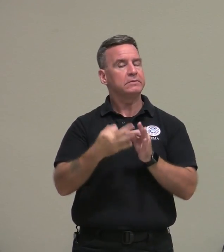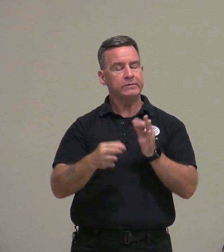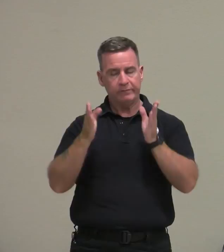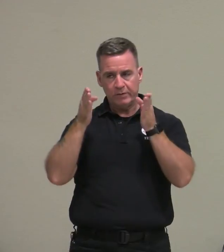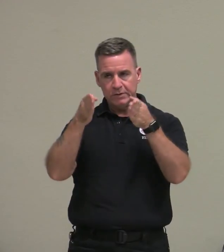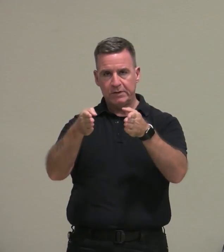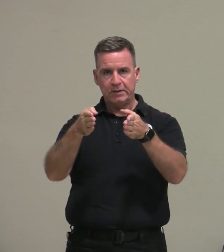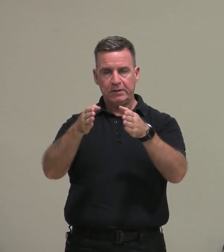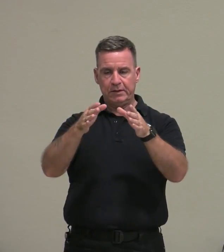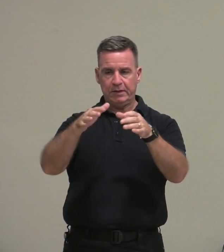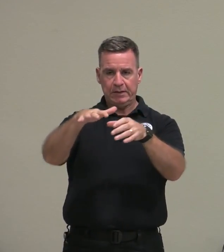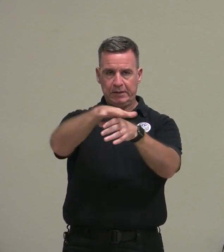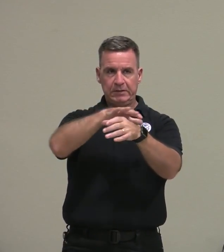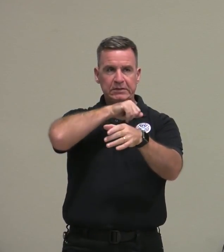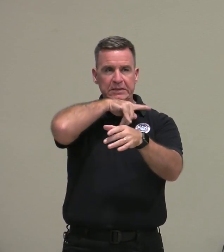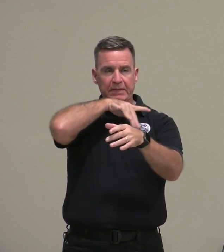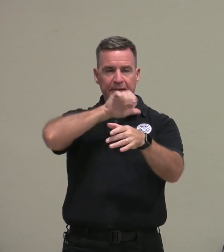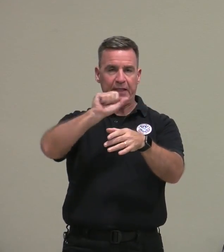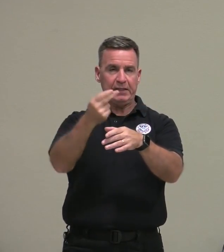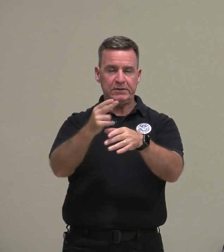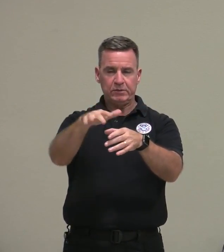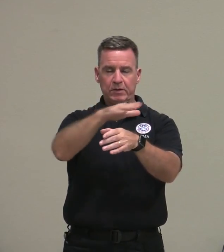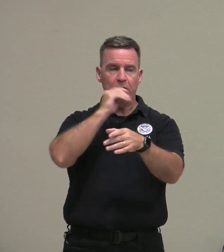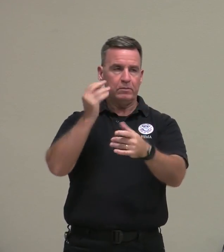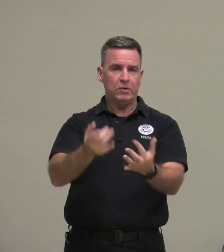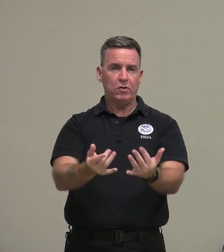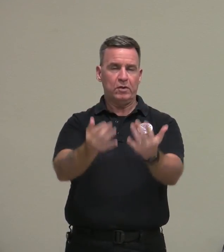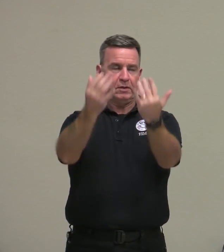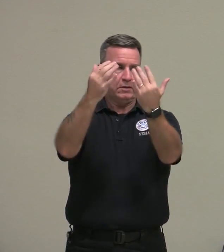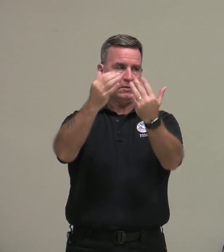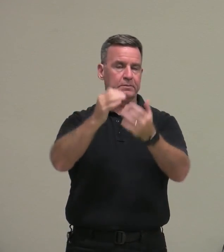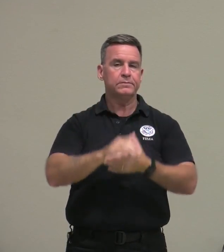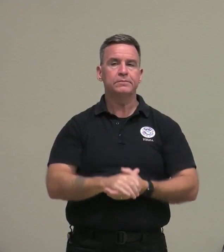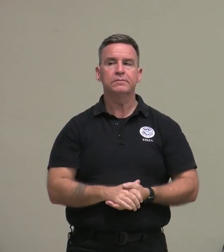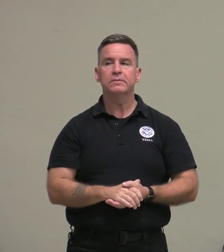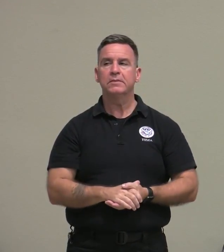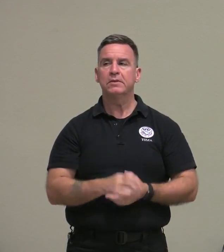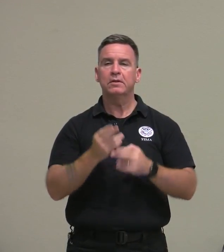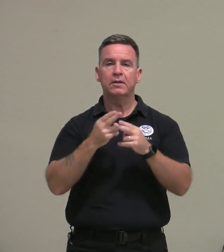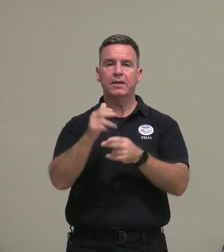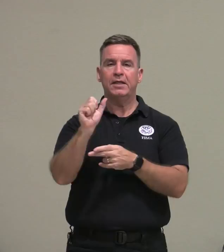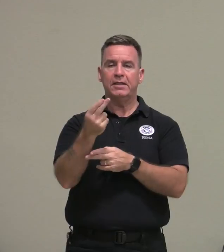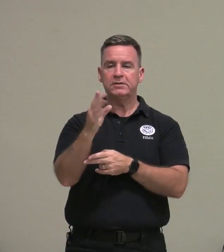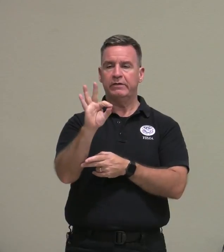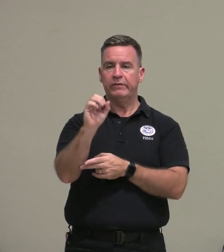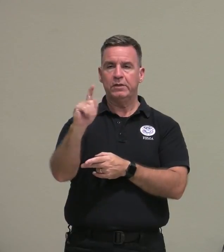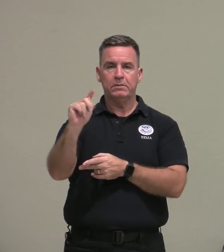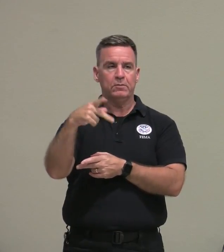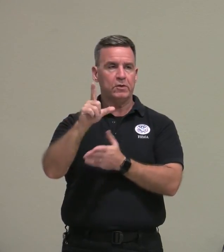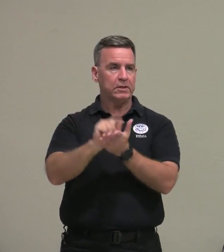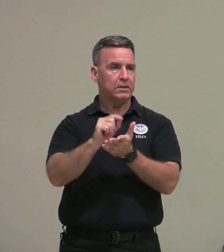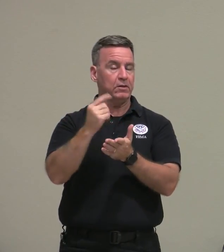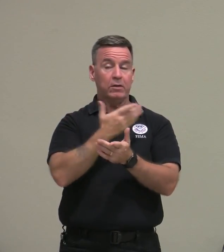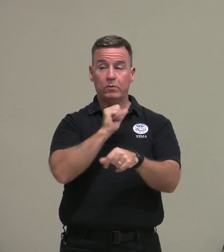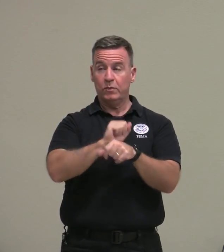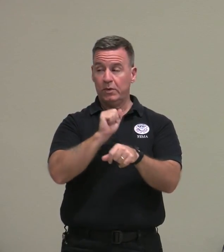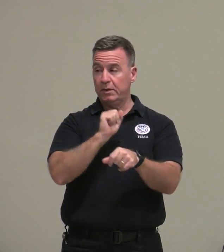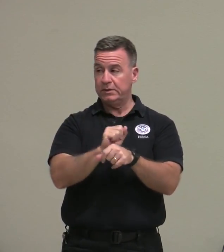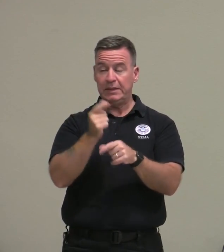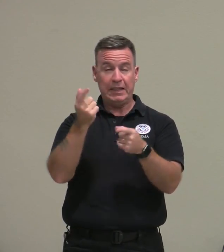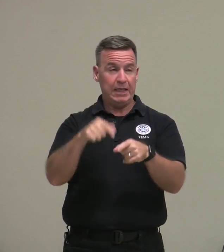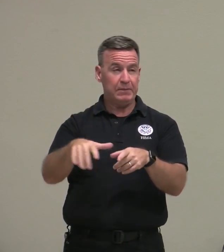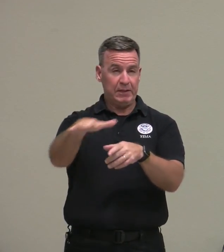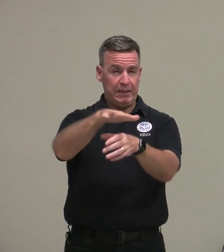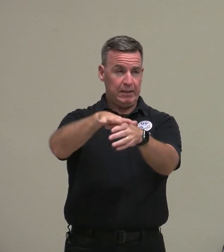be focused on that contaminated ash where the home burned and came down. We call it the ash footprint and all of our work is going to happen